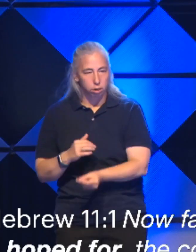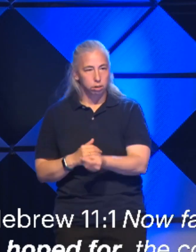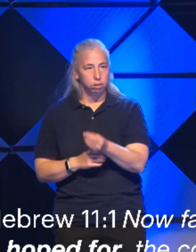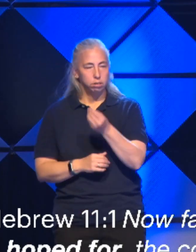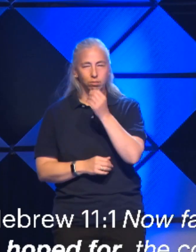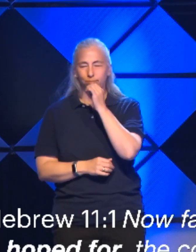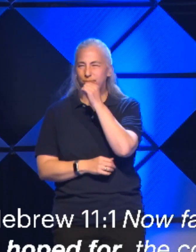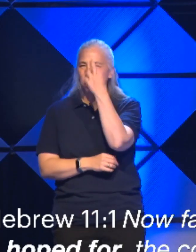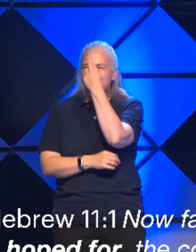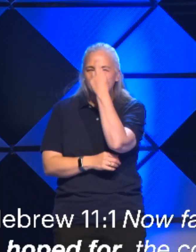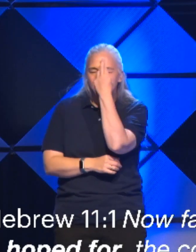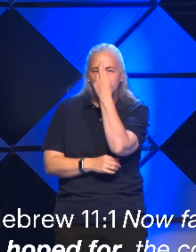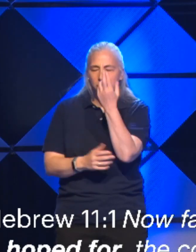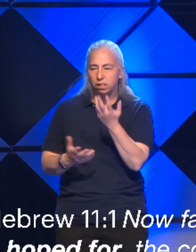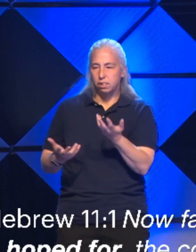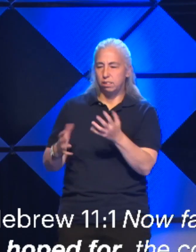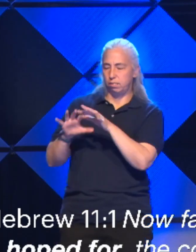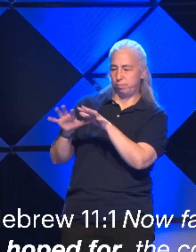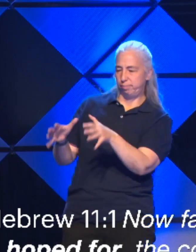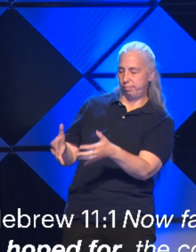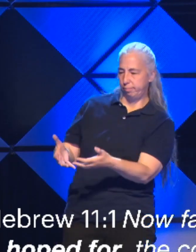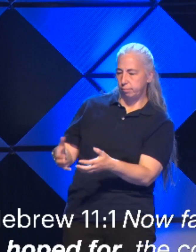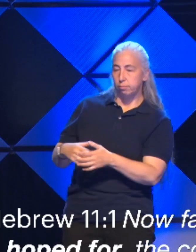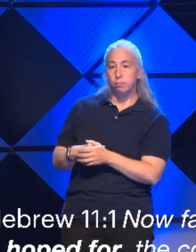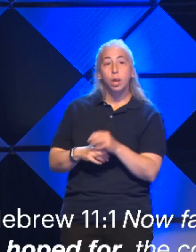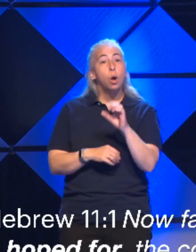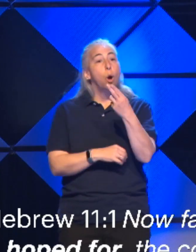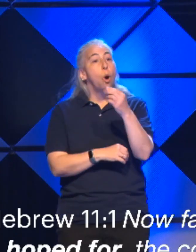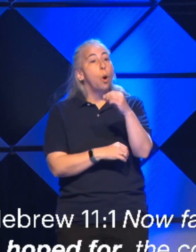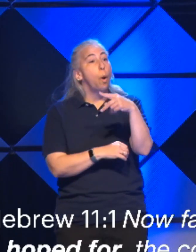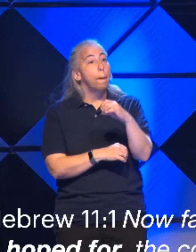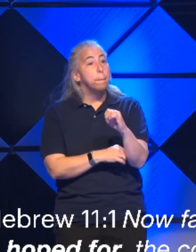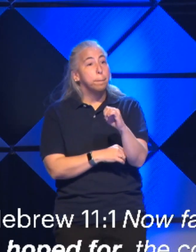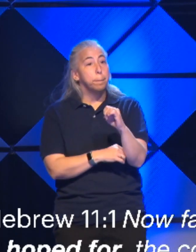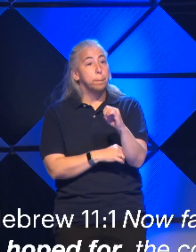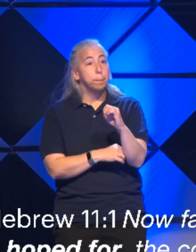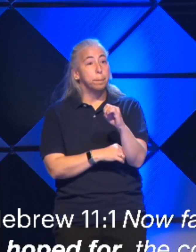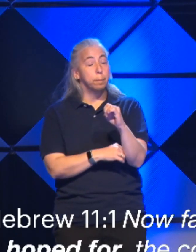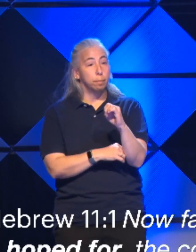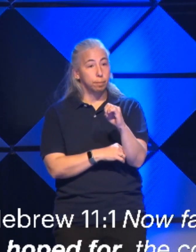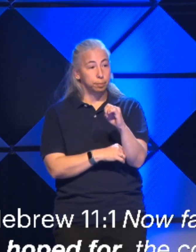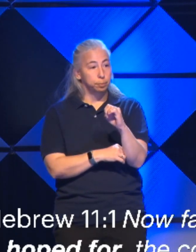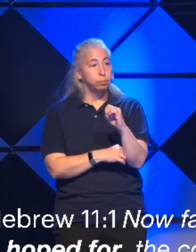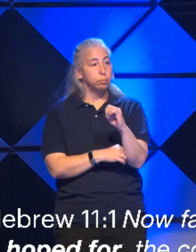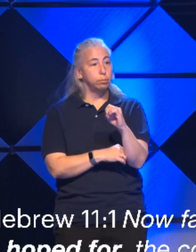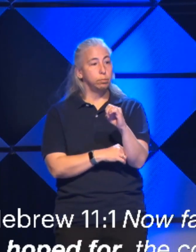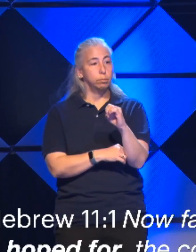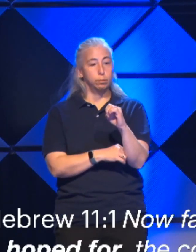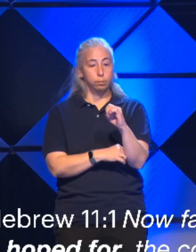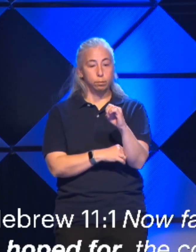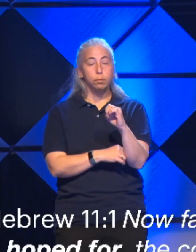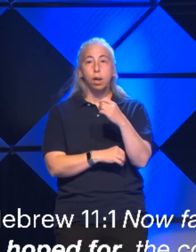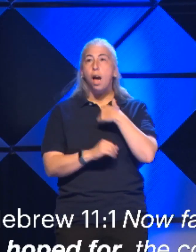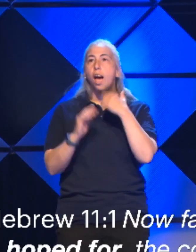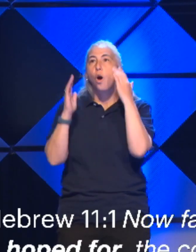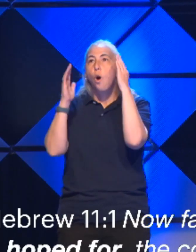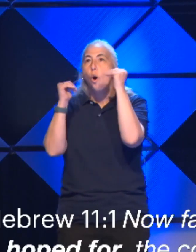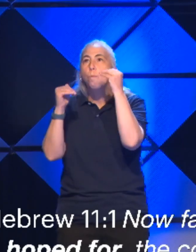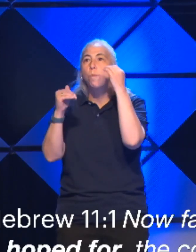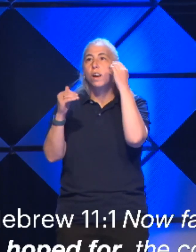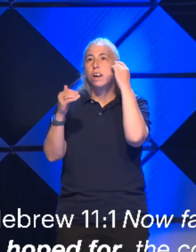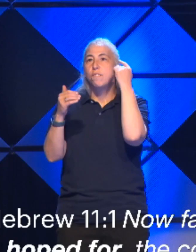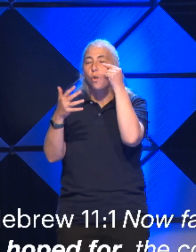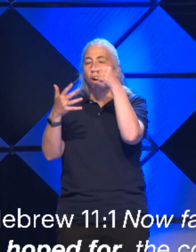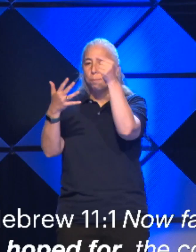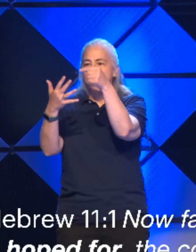If we take hope for things hoped for from that sentence, then